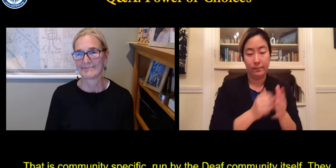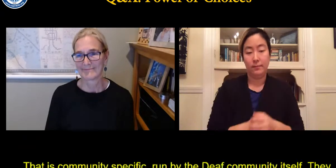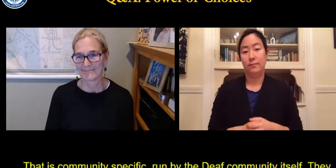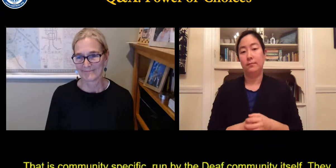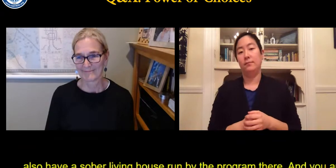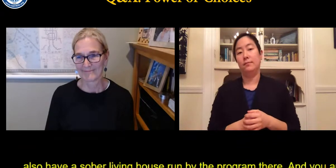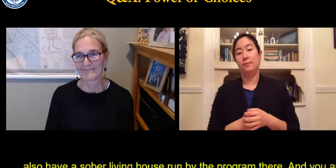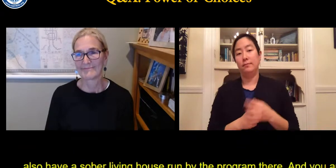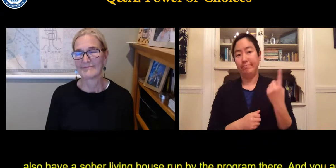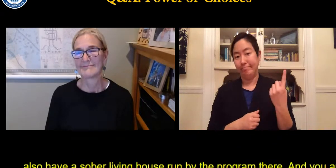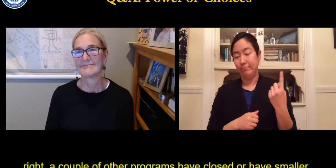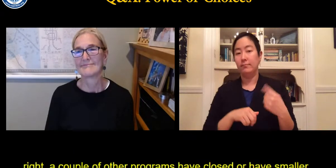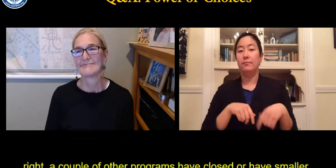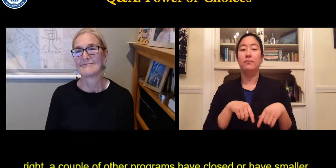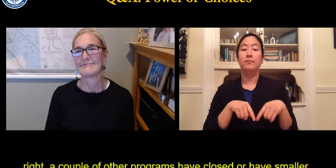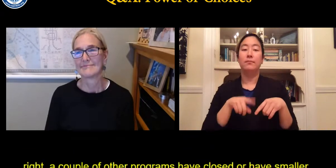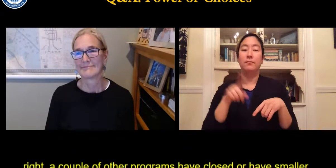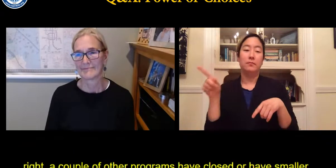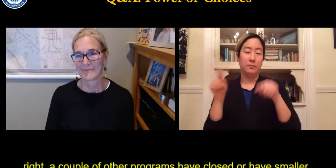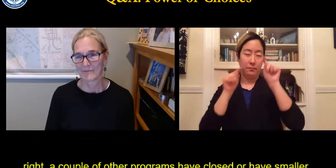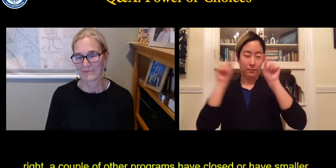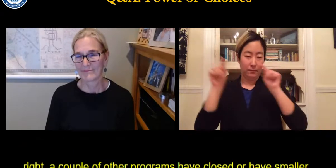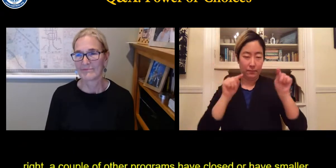It is open for women only.